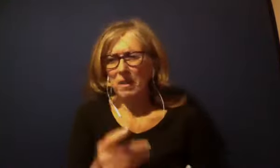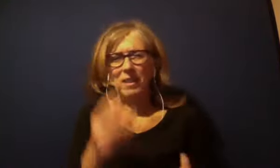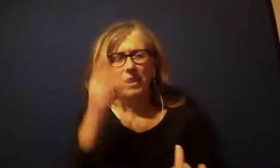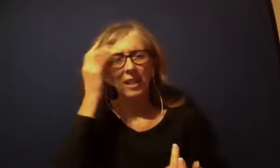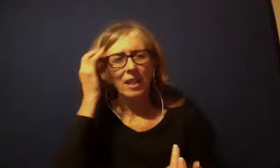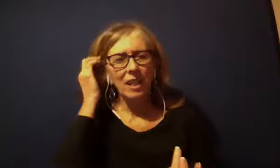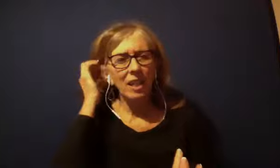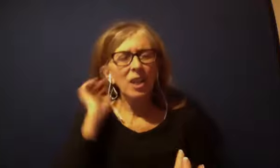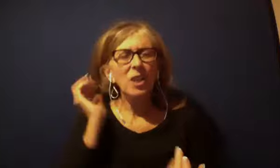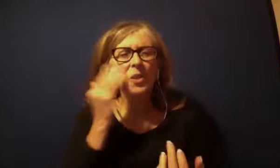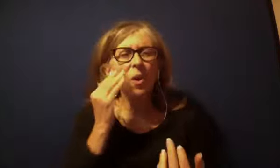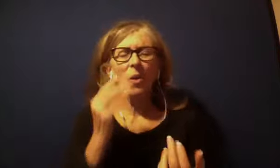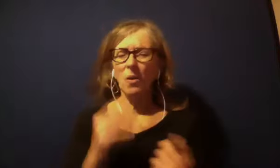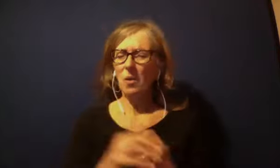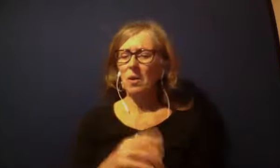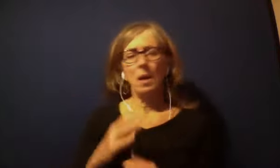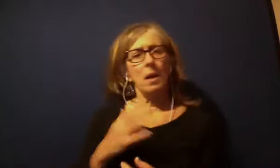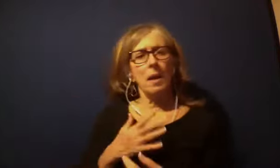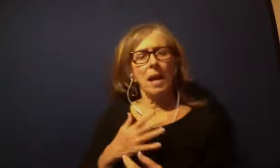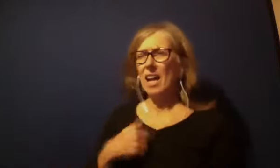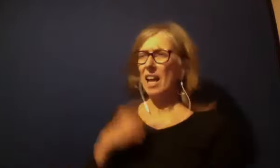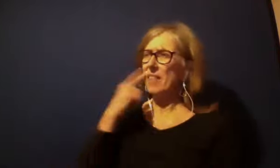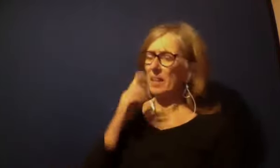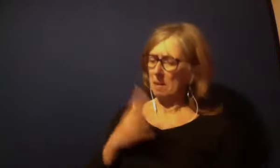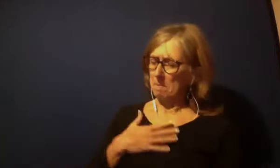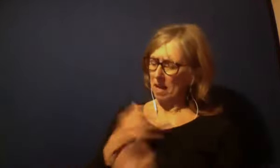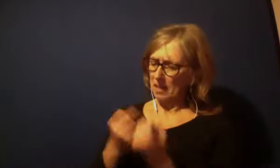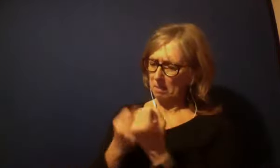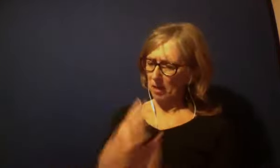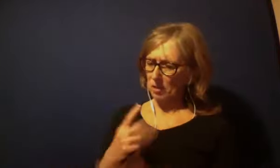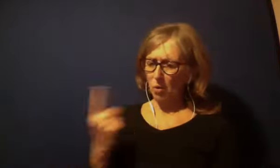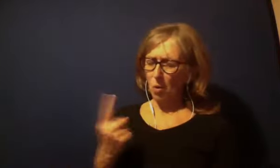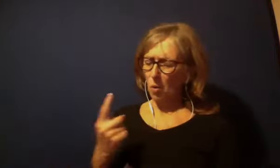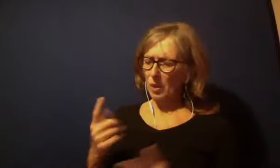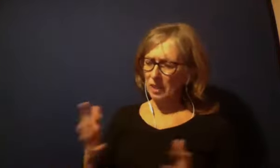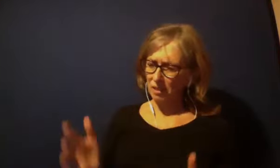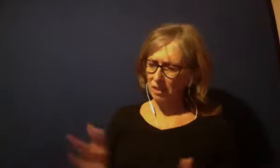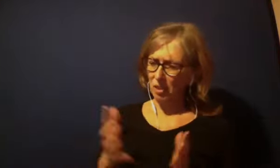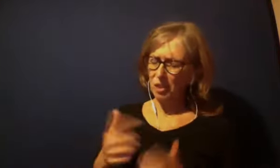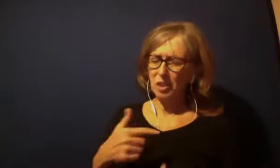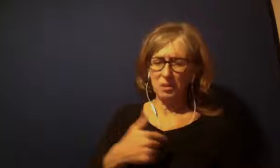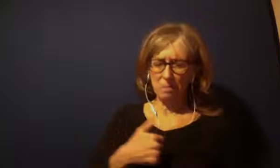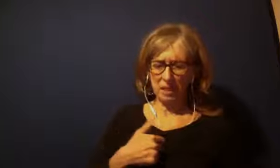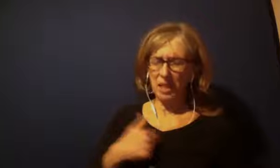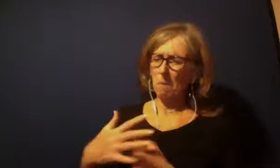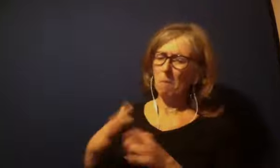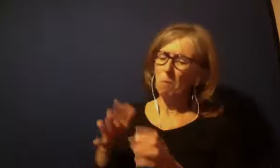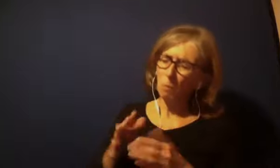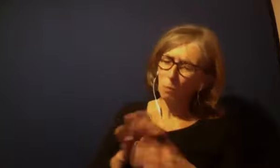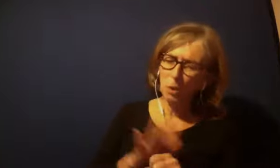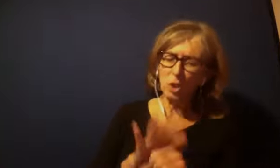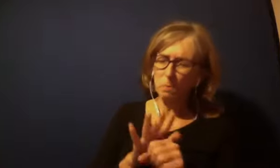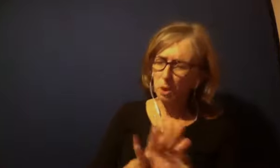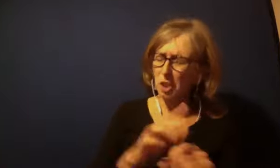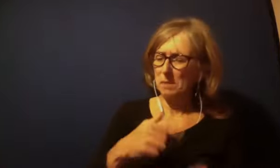the review. And, my sponsor, she's always there pushing me and challenging me much further than I want to go or need or think that I